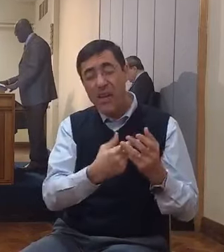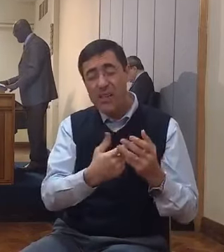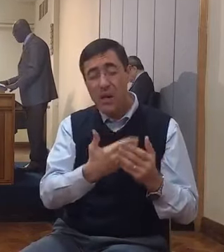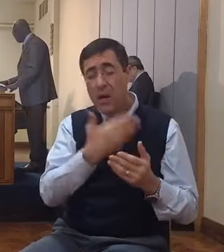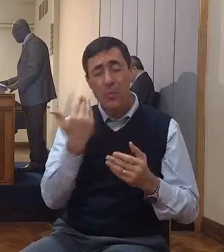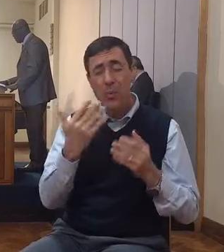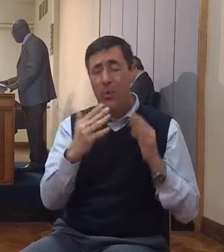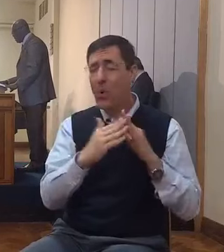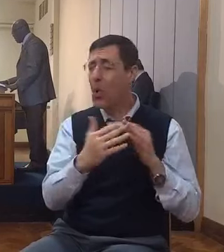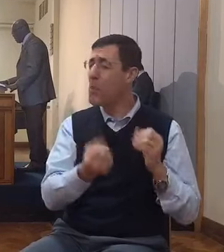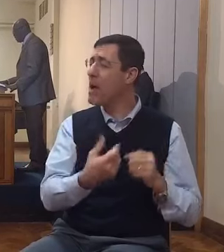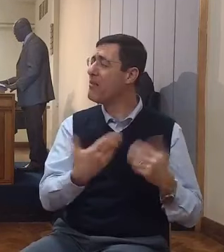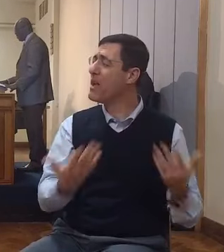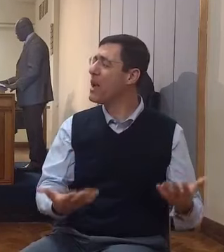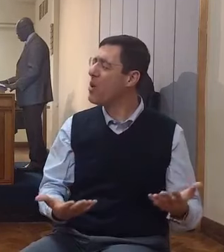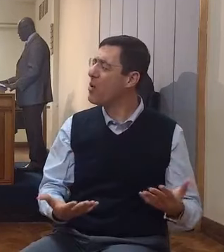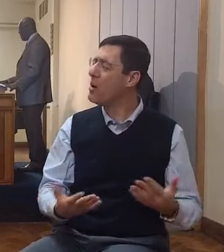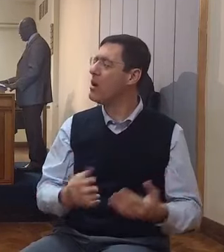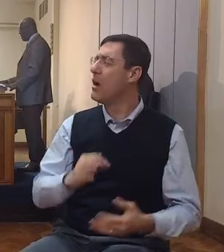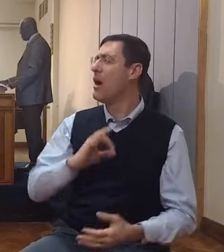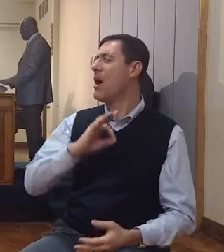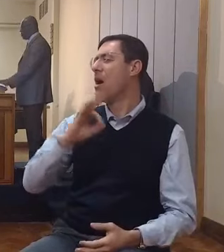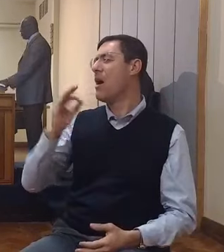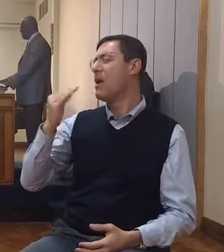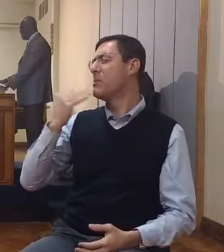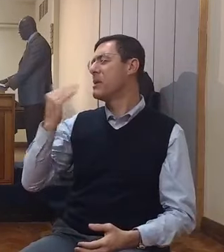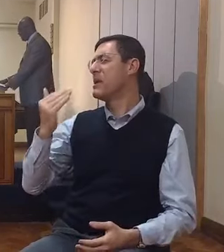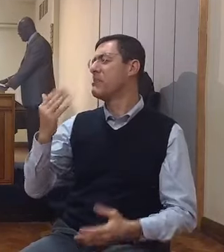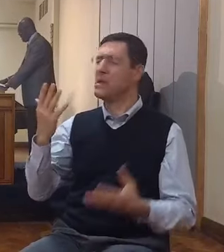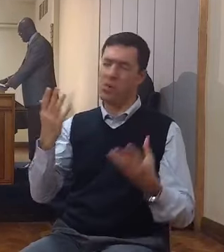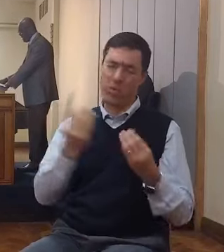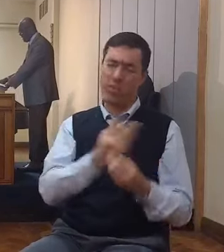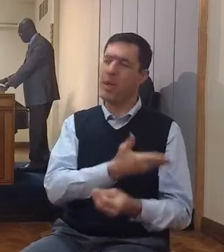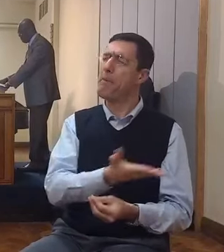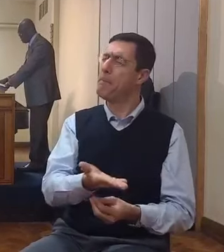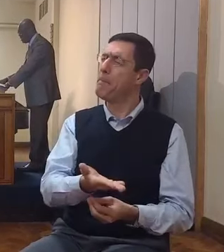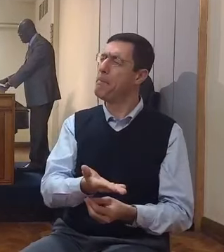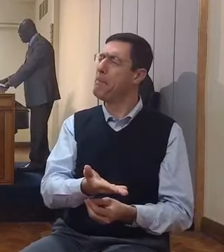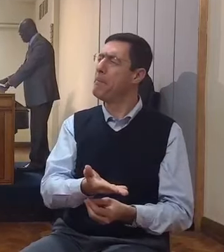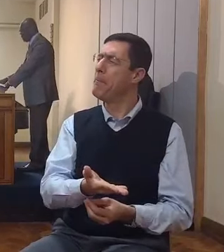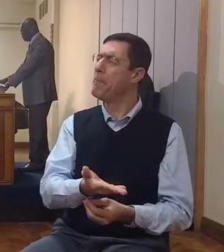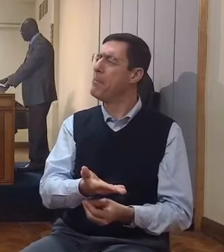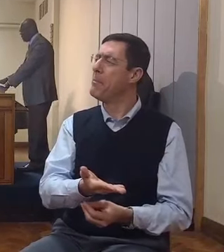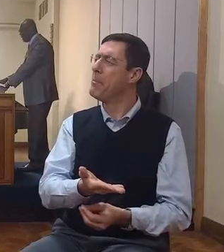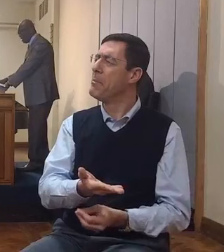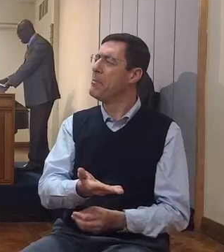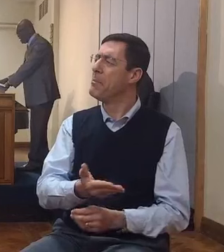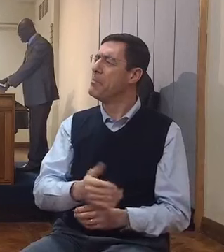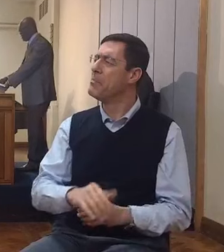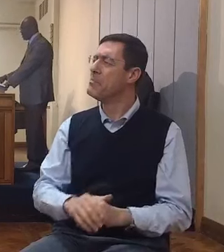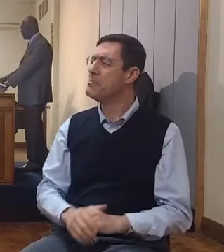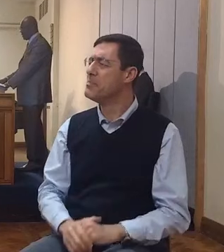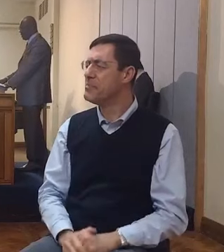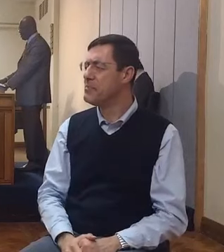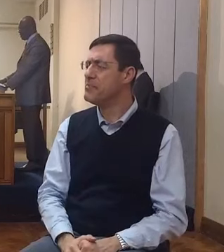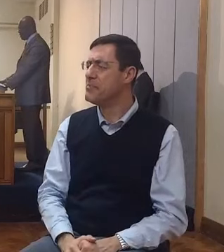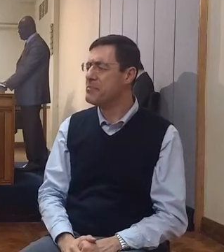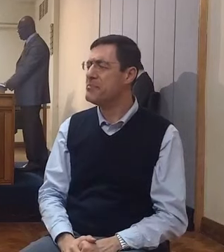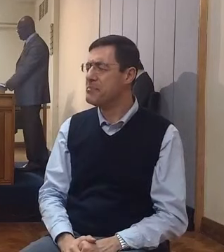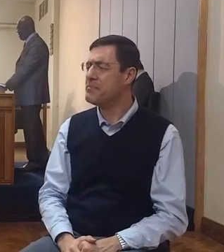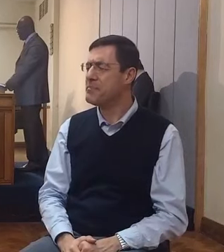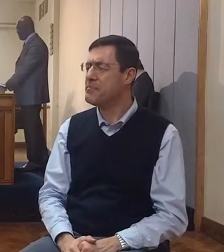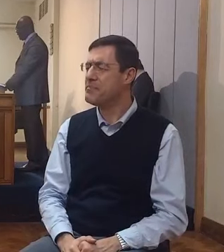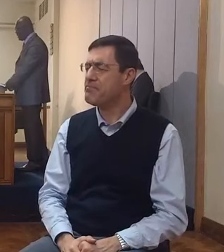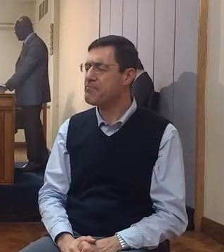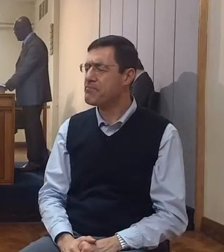do pray for those people, O Lord our God, on whom such tragedy has come. We do think particularly, O gracious God,